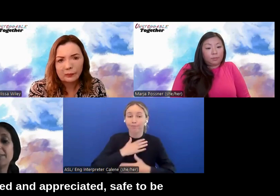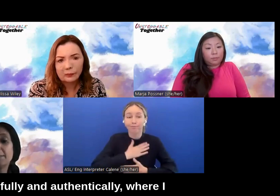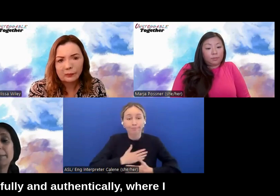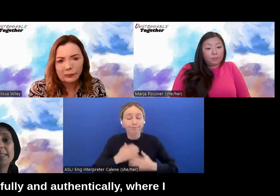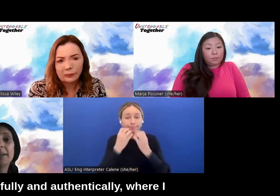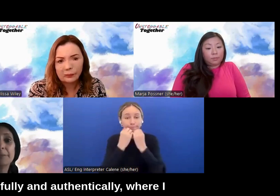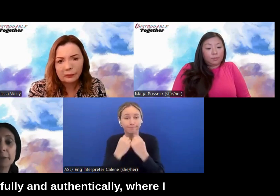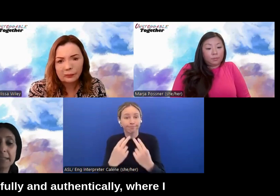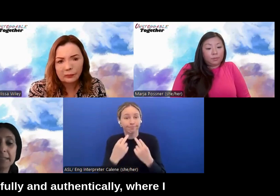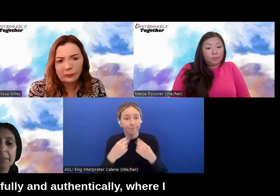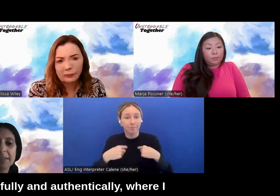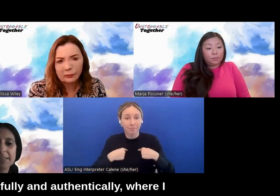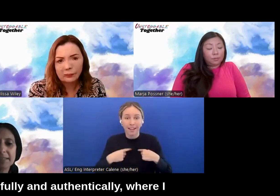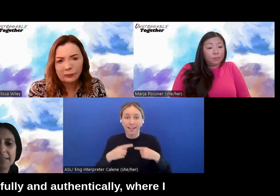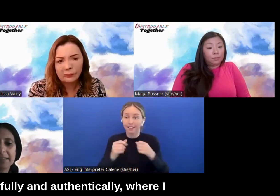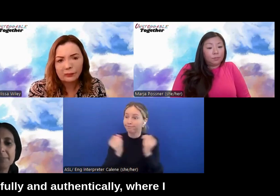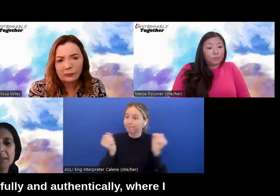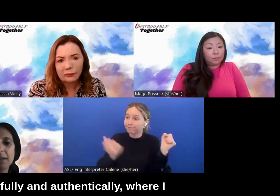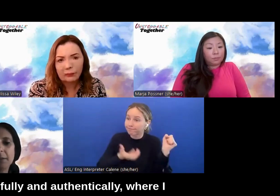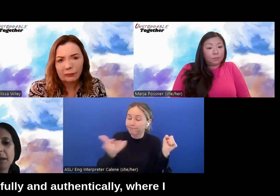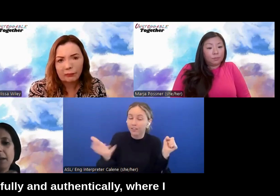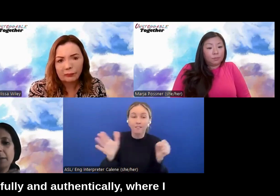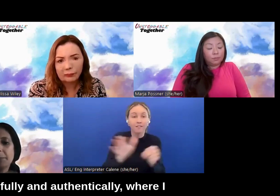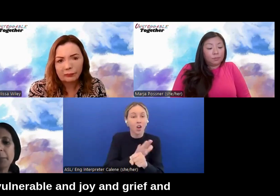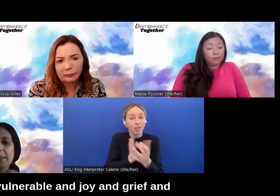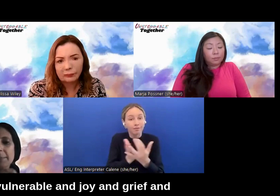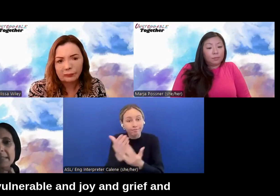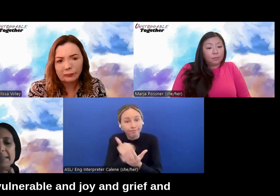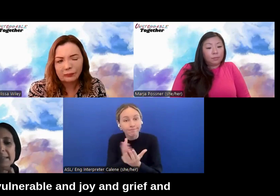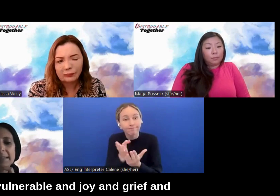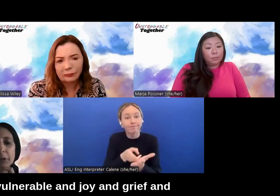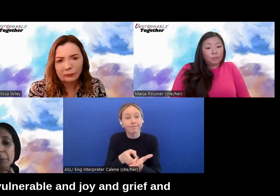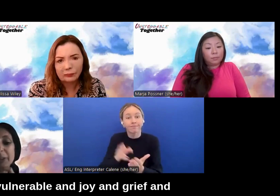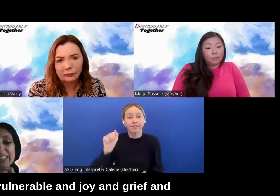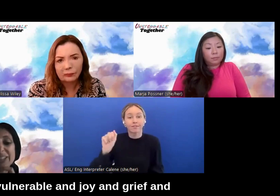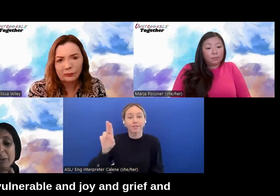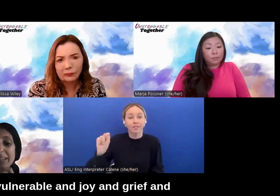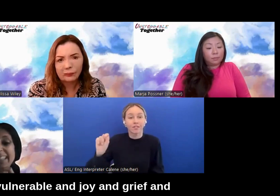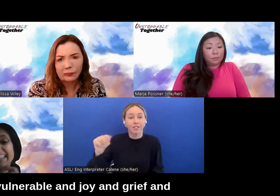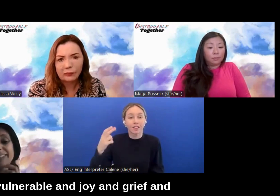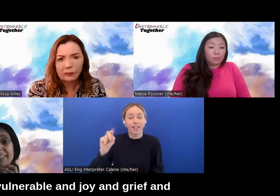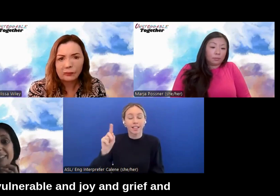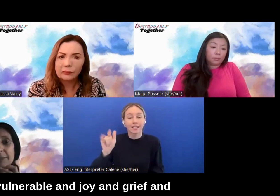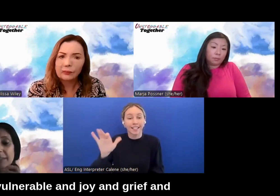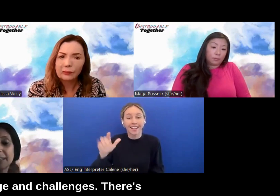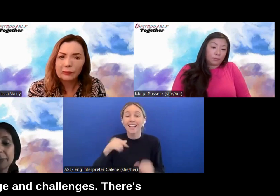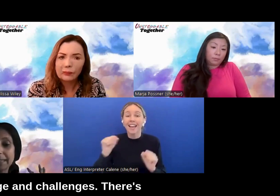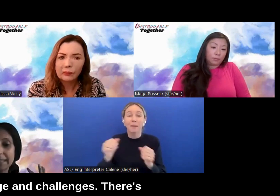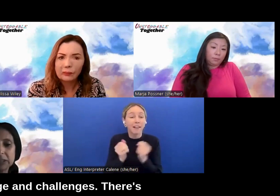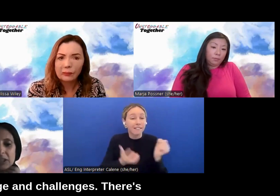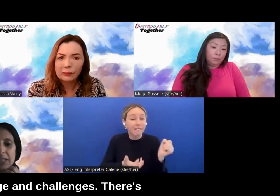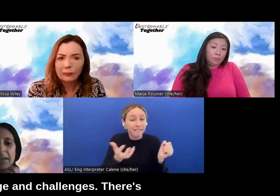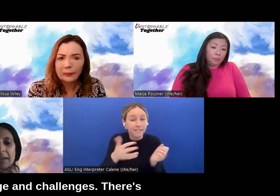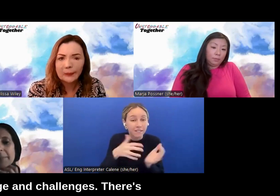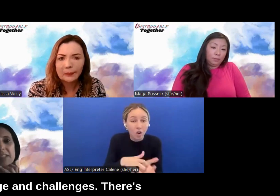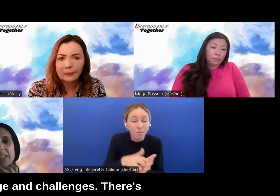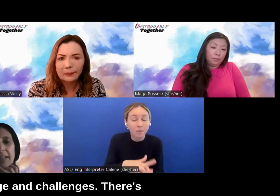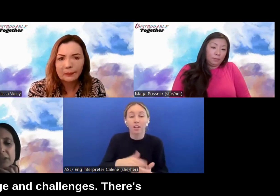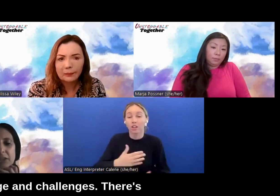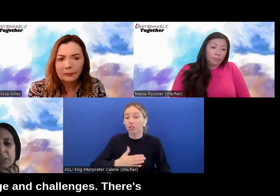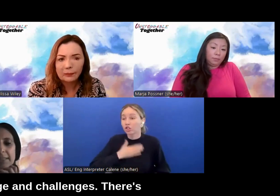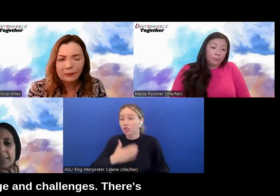safe to be myself fully and authentically, where I can be vulnerable in joy, in grief, in rage,